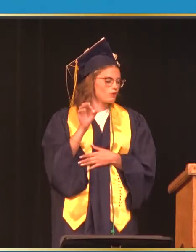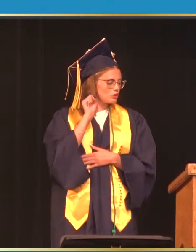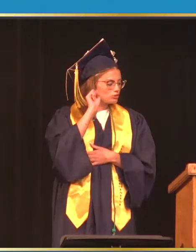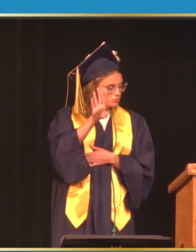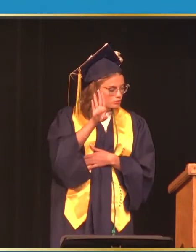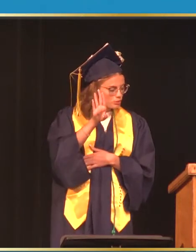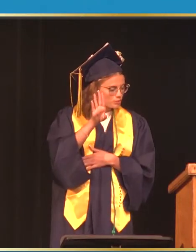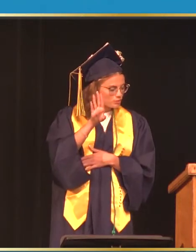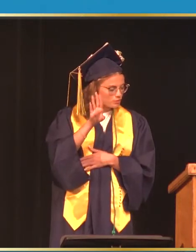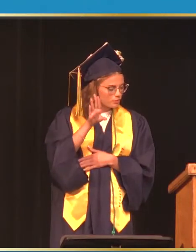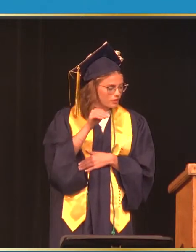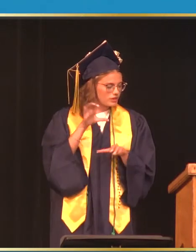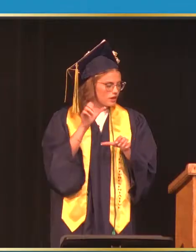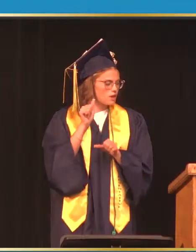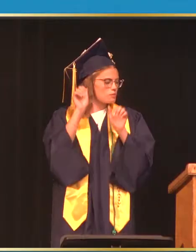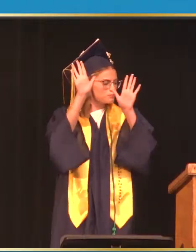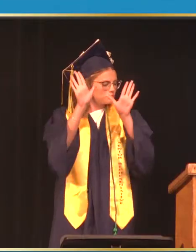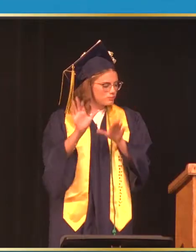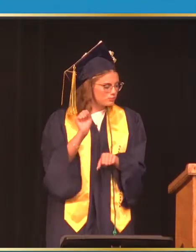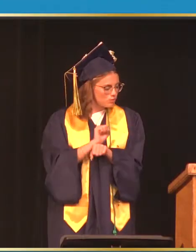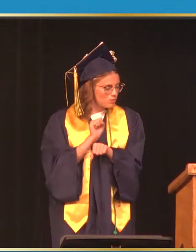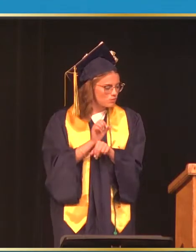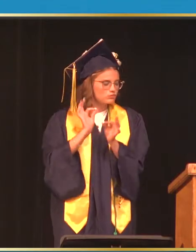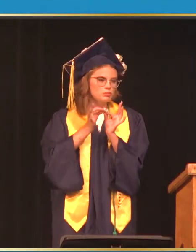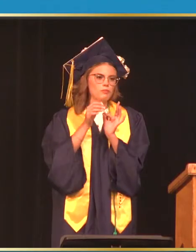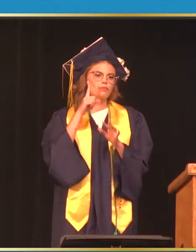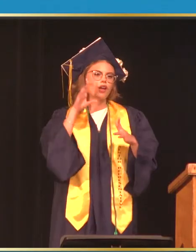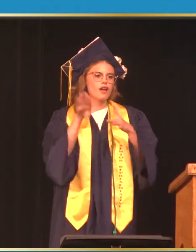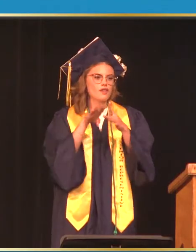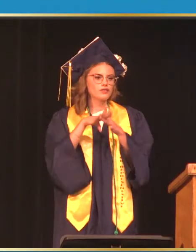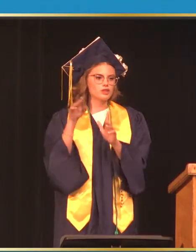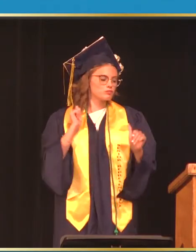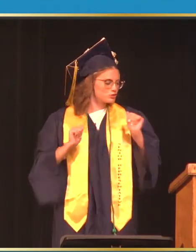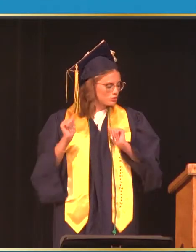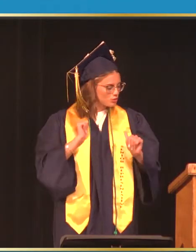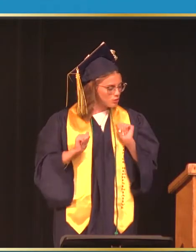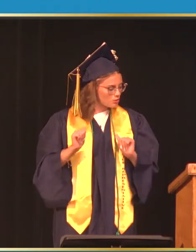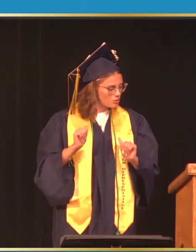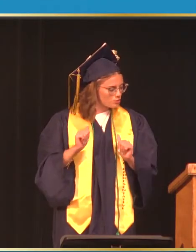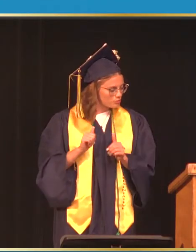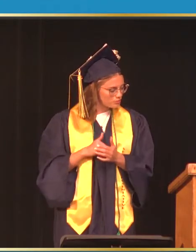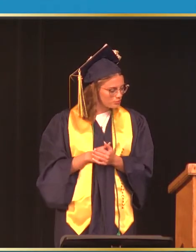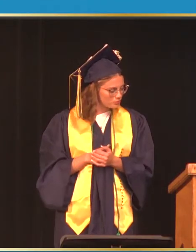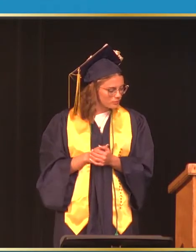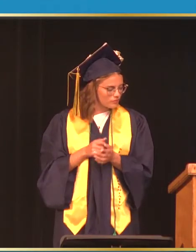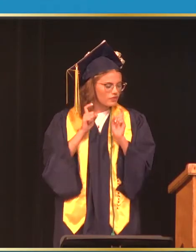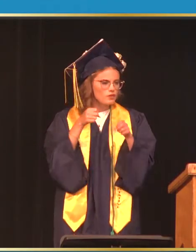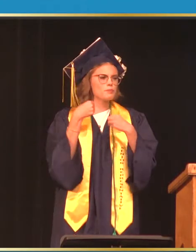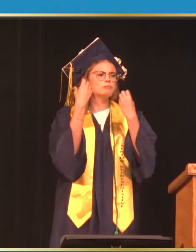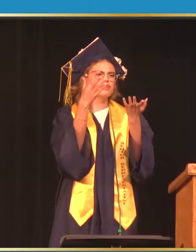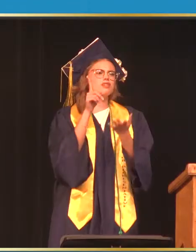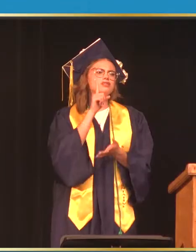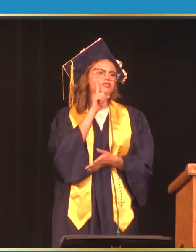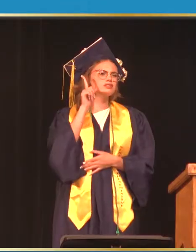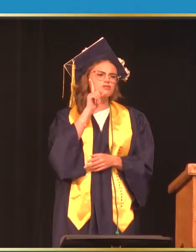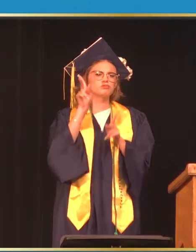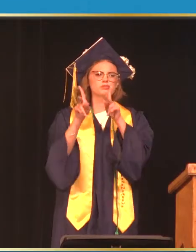She was part of the Super Bowl and did an amazing job interpreting for the amazing halftime